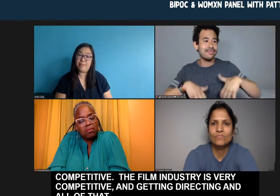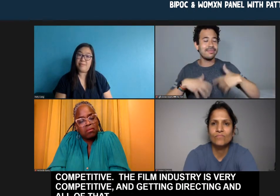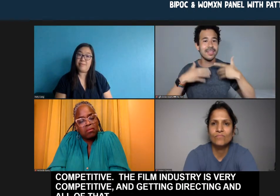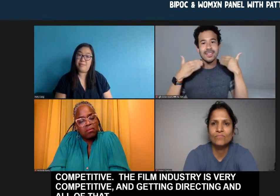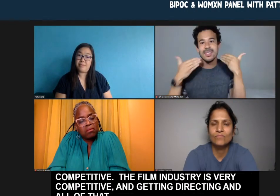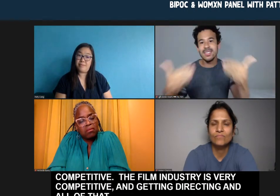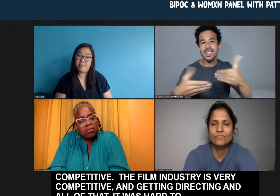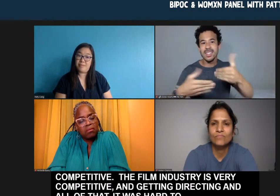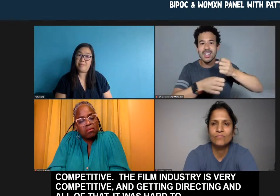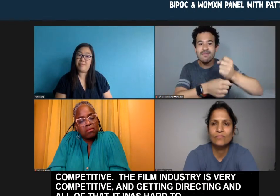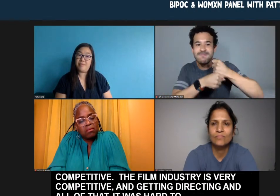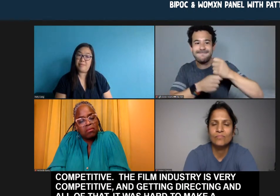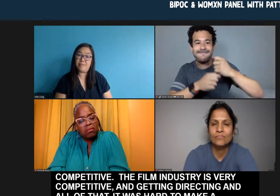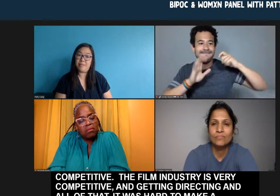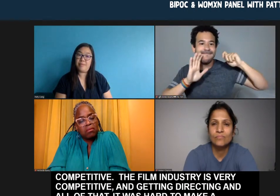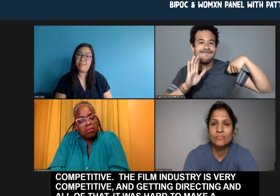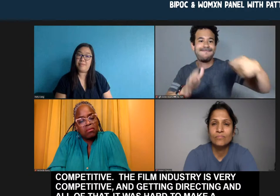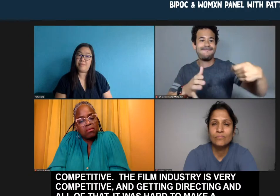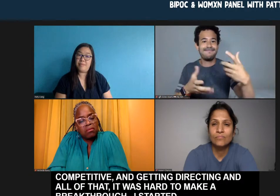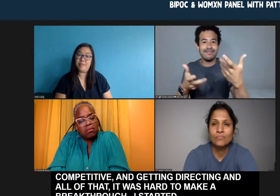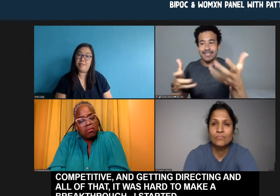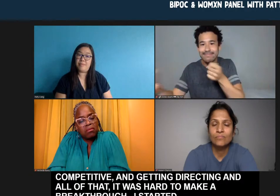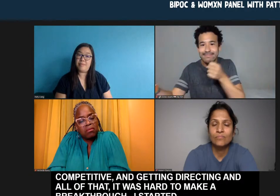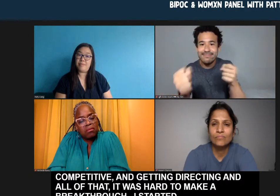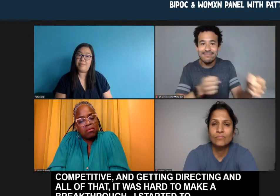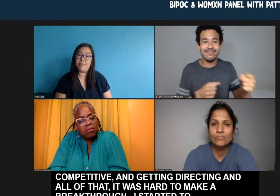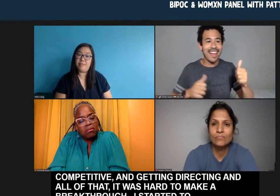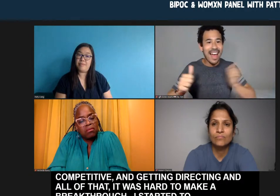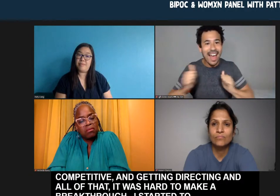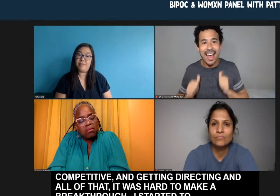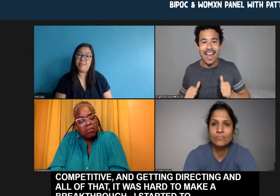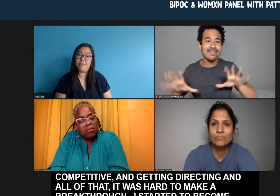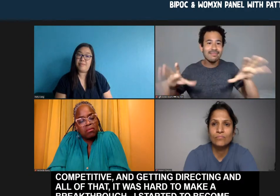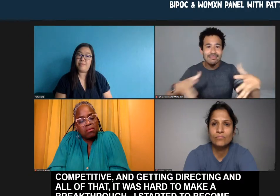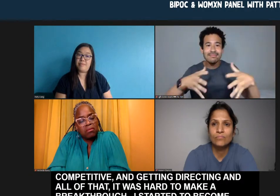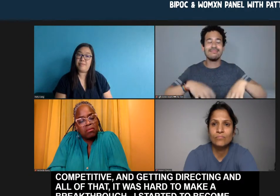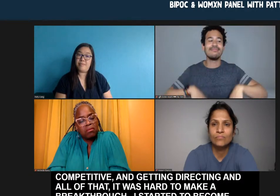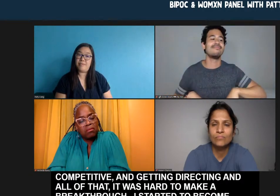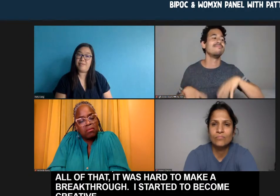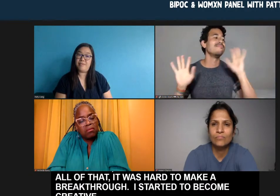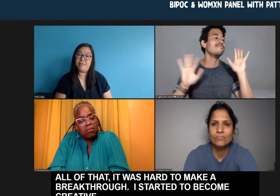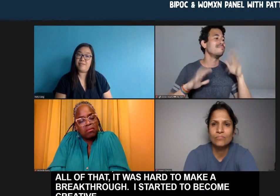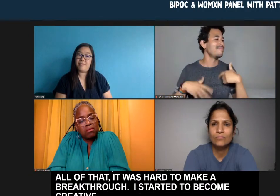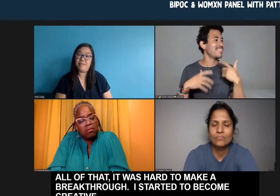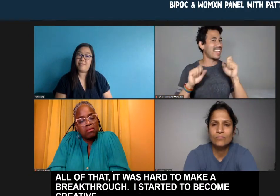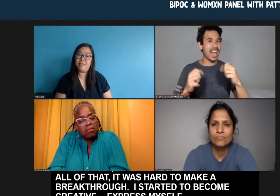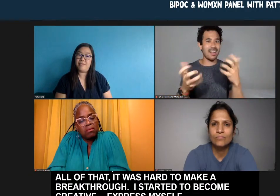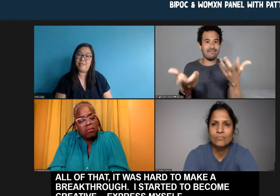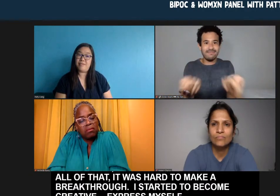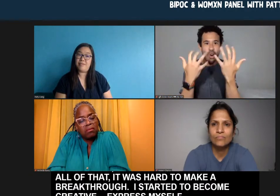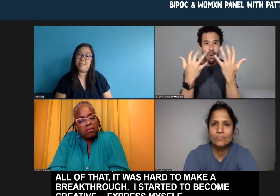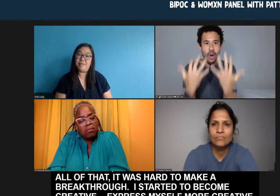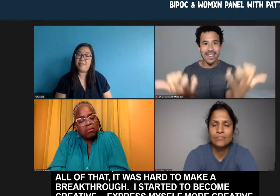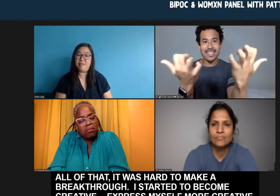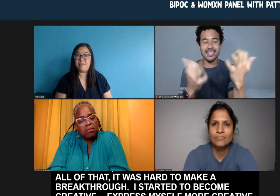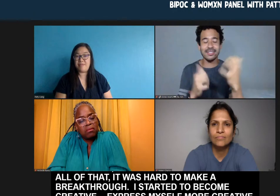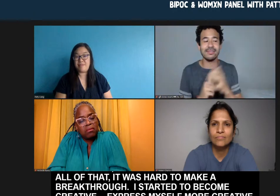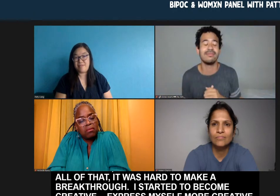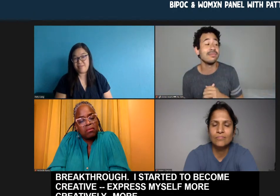started to become creative, start to express myself more creatively. So I started more writing, more acting. And I just kept getting immersed into that